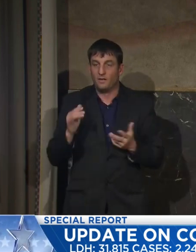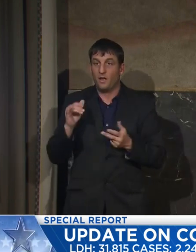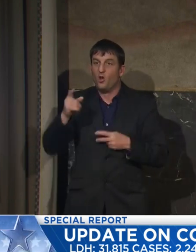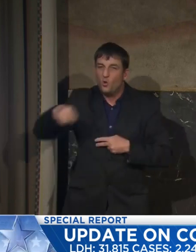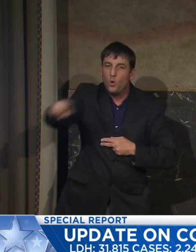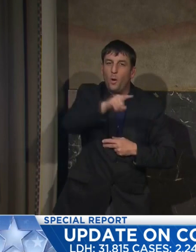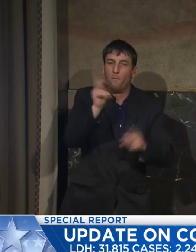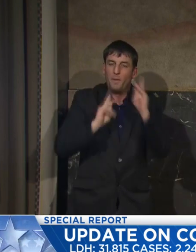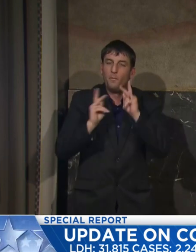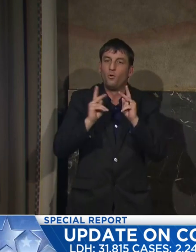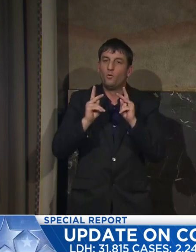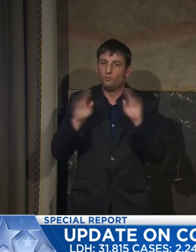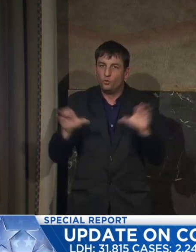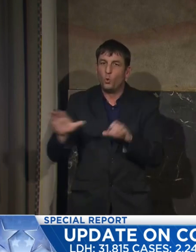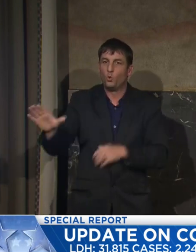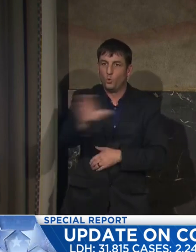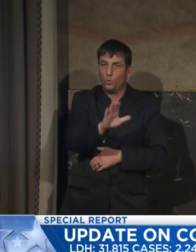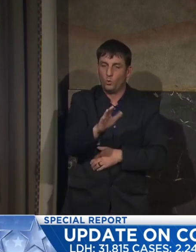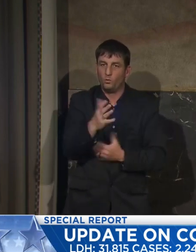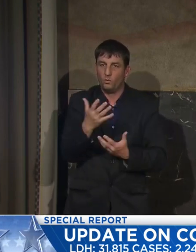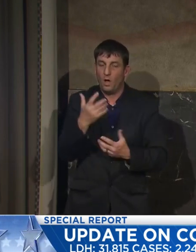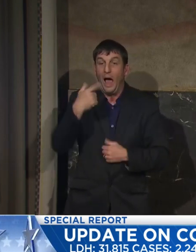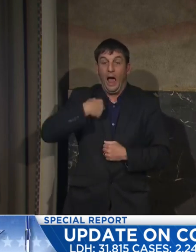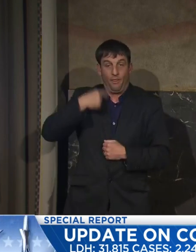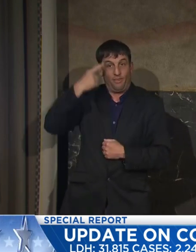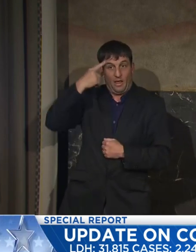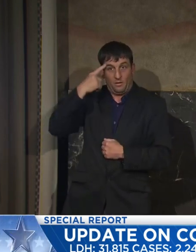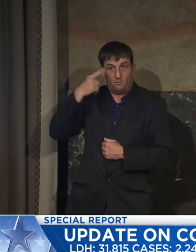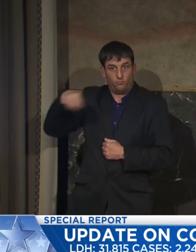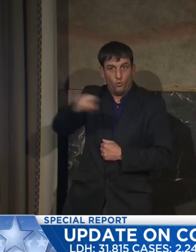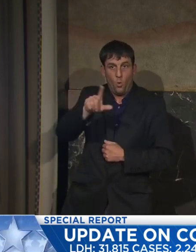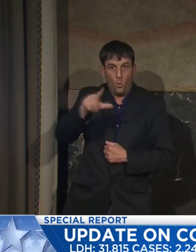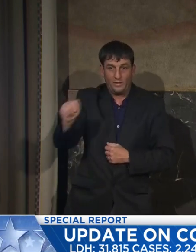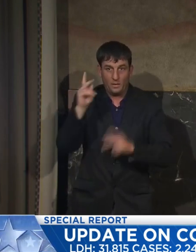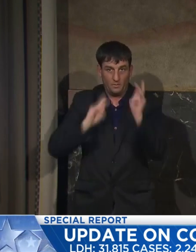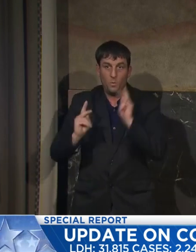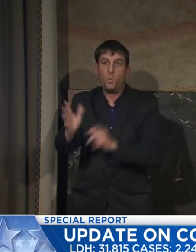And by the way, I think the people of Louisiana will do that.